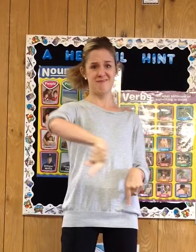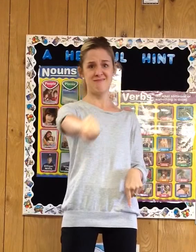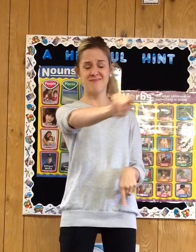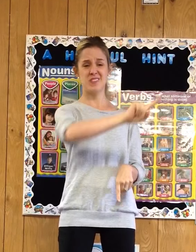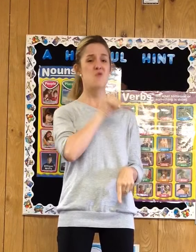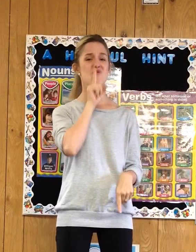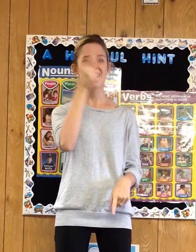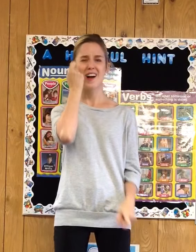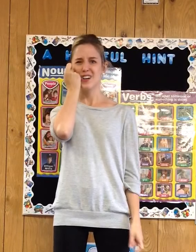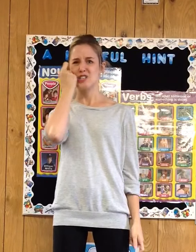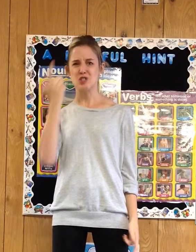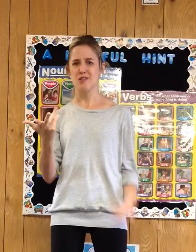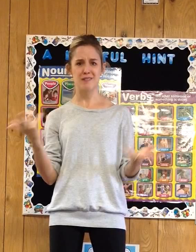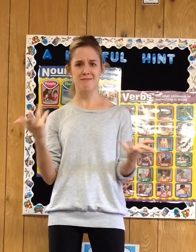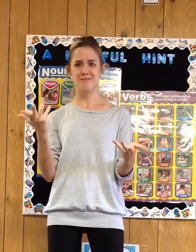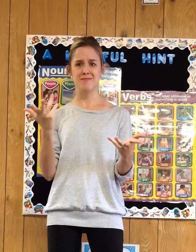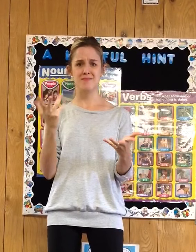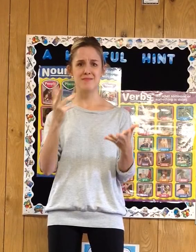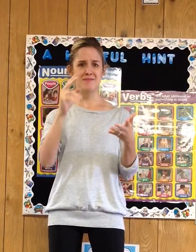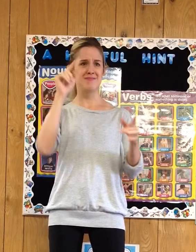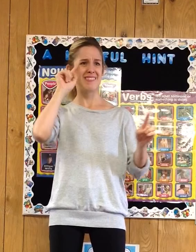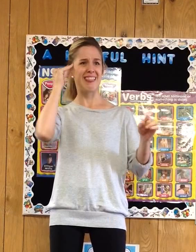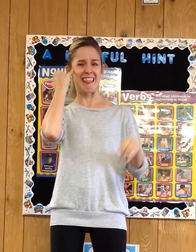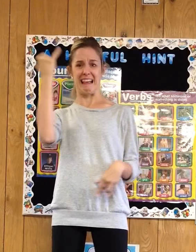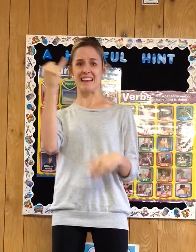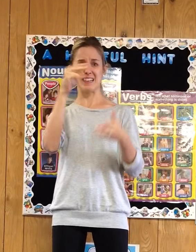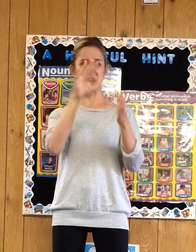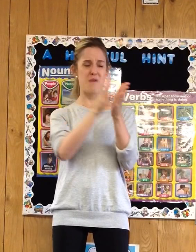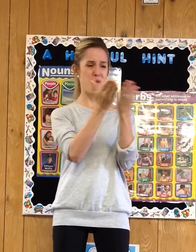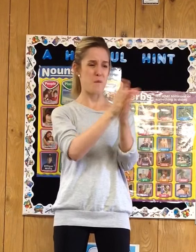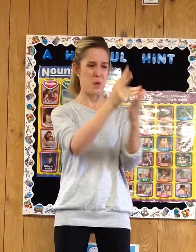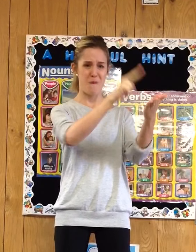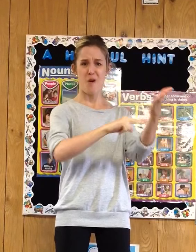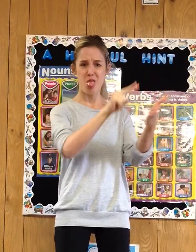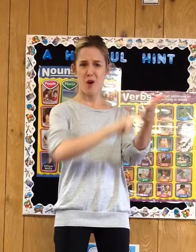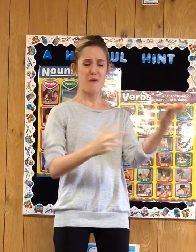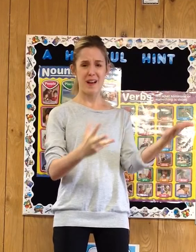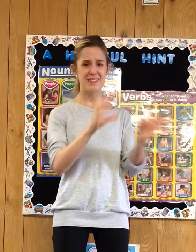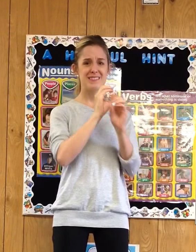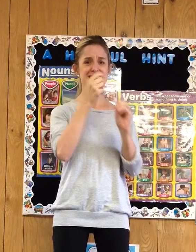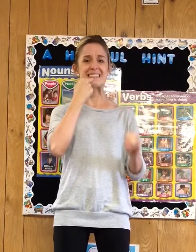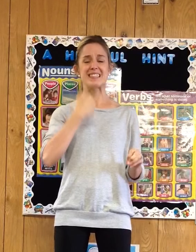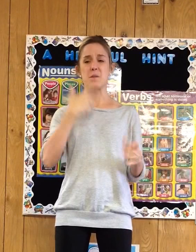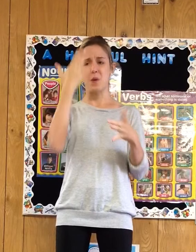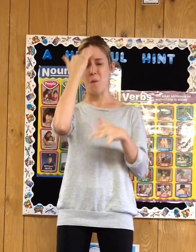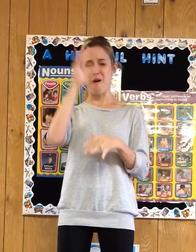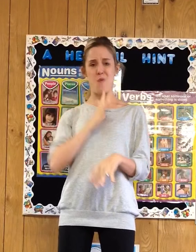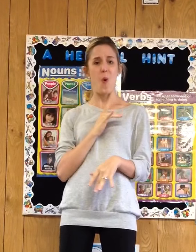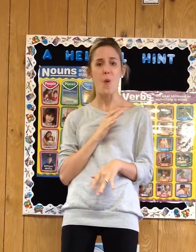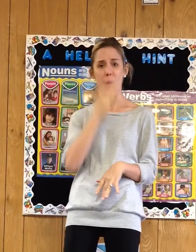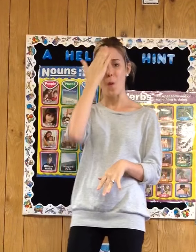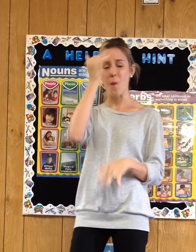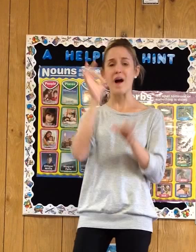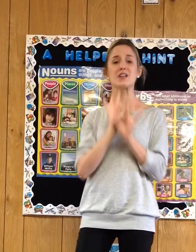really understood the main ideas. Not one of them can tell me why this stuff is so cool, why it's so important.